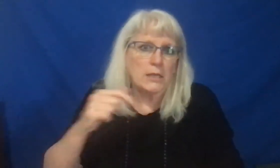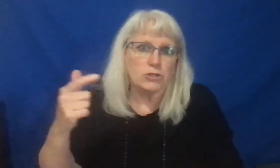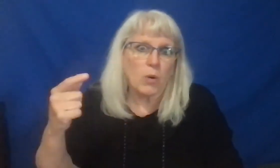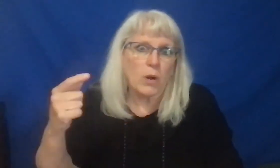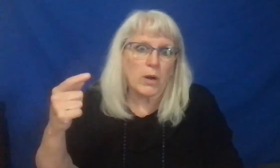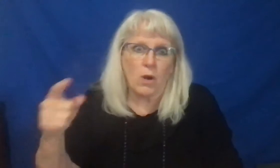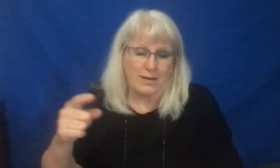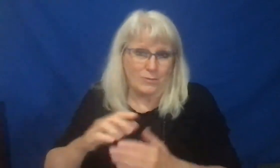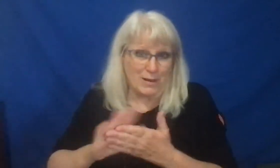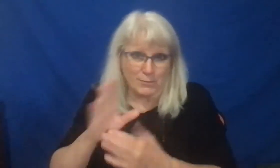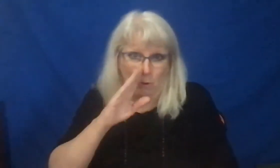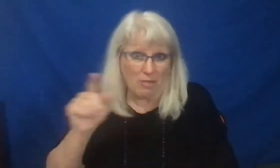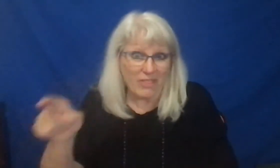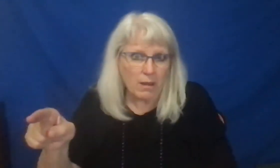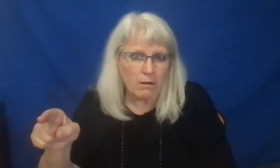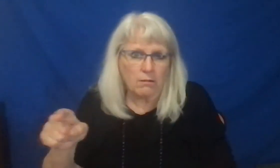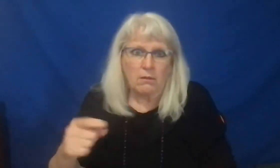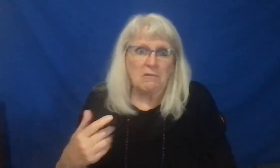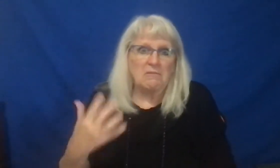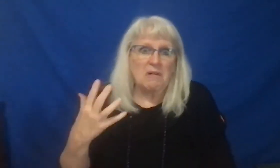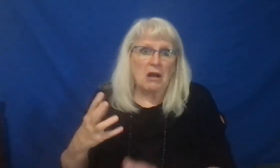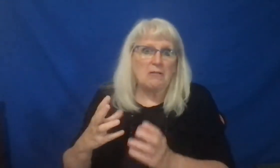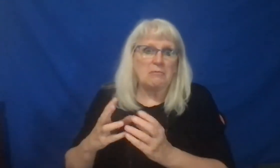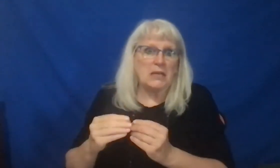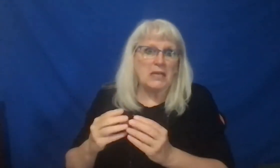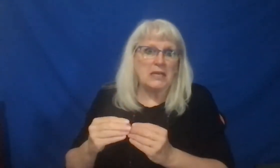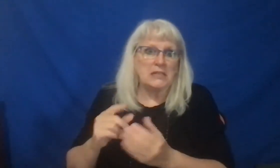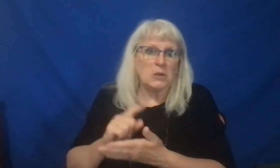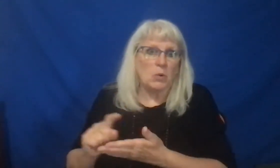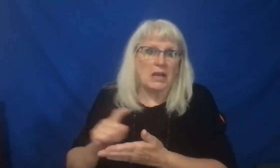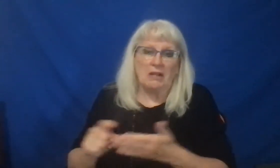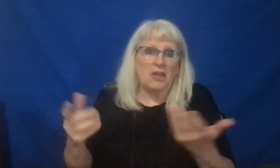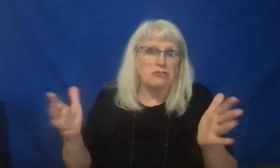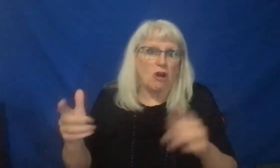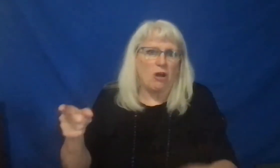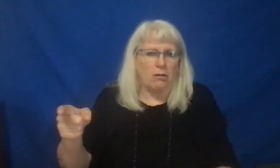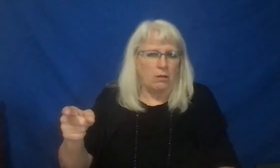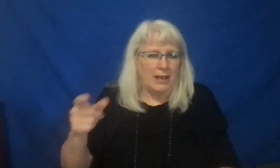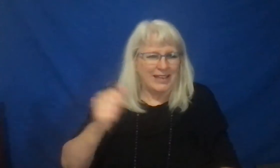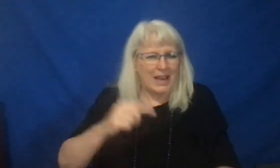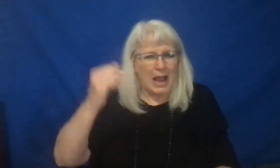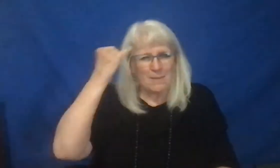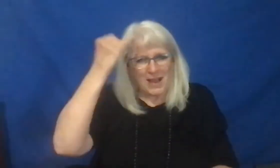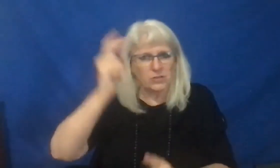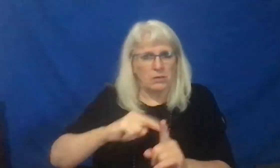Wyoming, and there were five meetings in a week in that area, and no one looked like me?